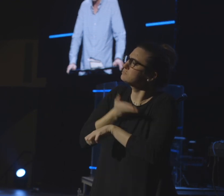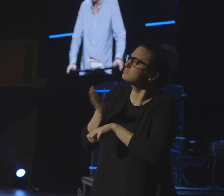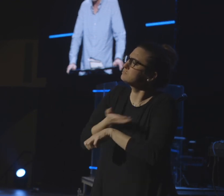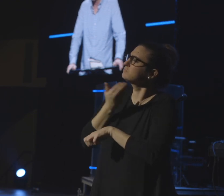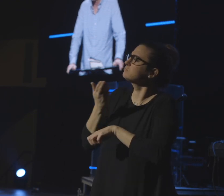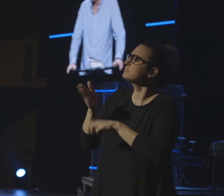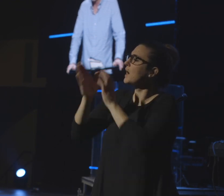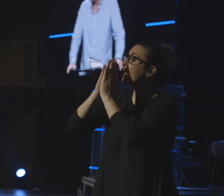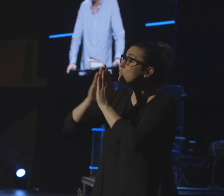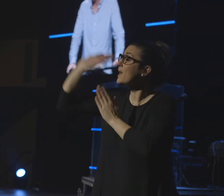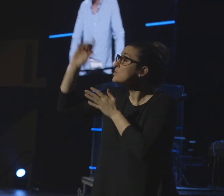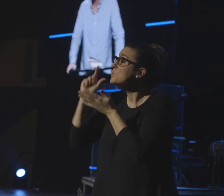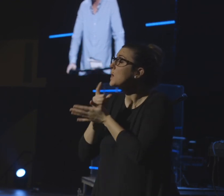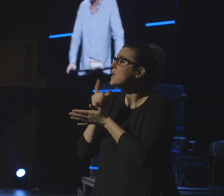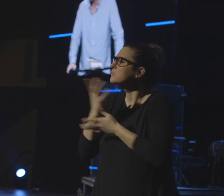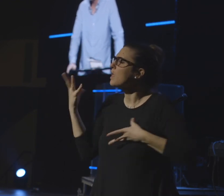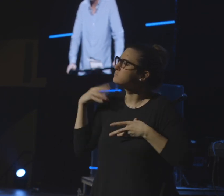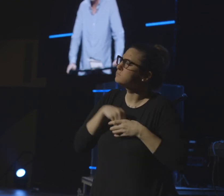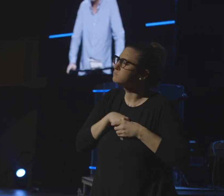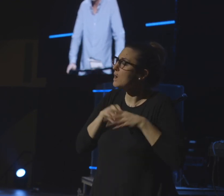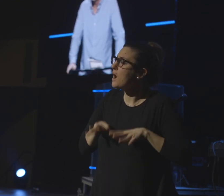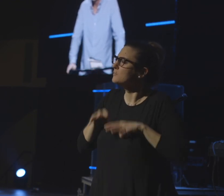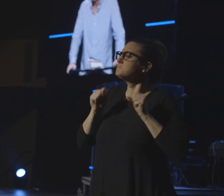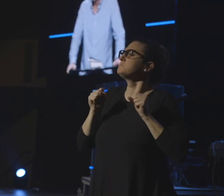of my heart, Lord, whatever they might be,